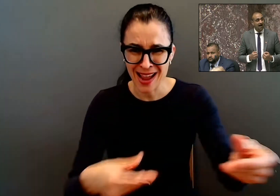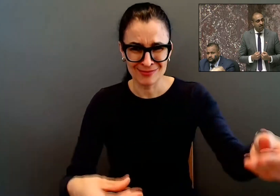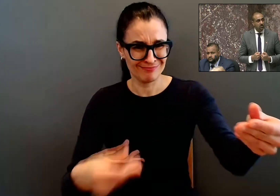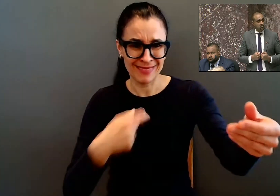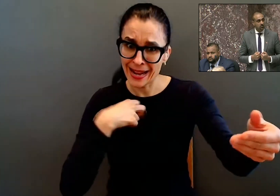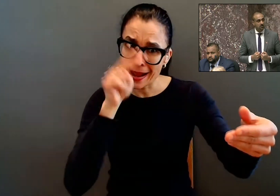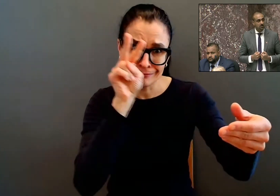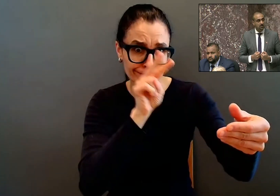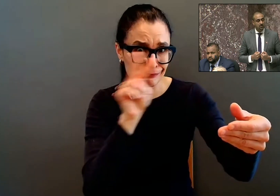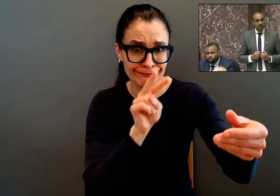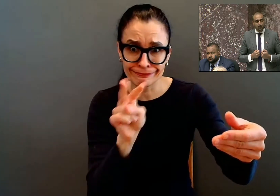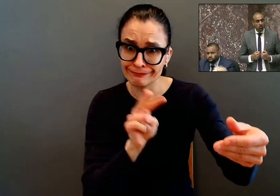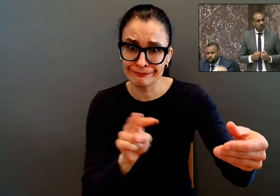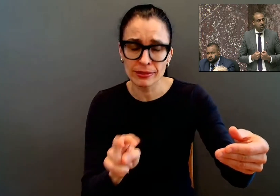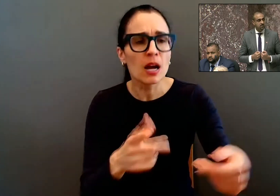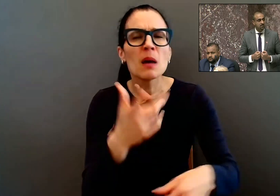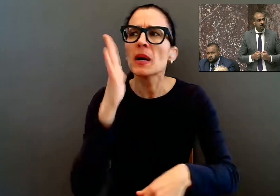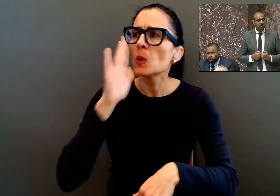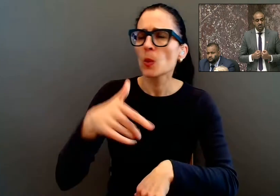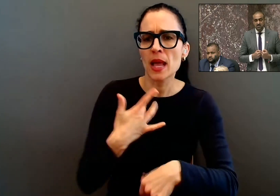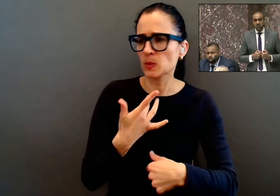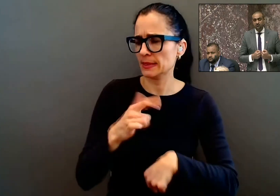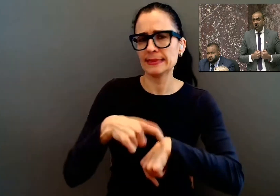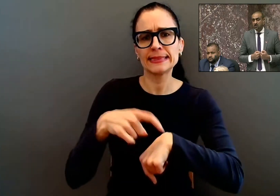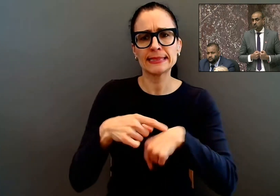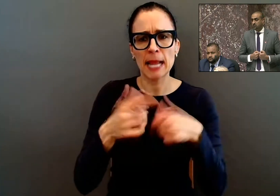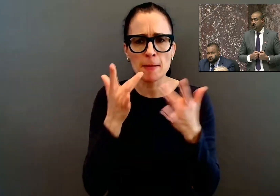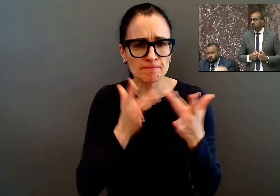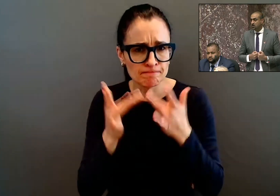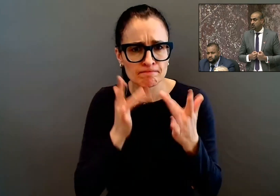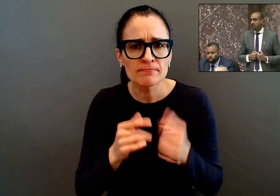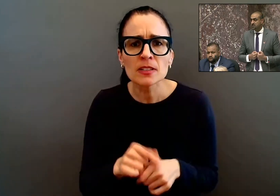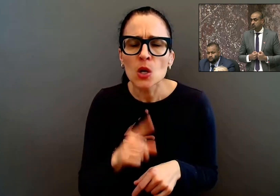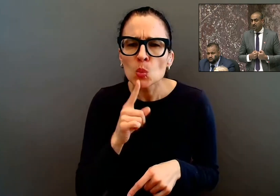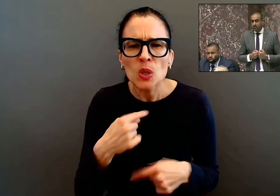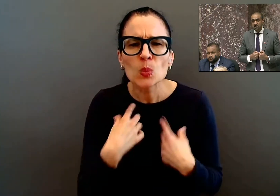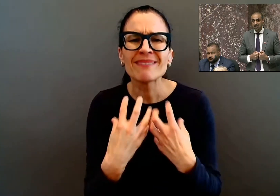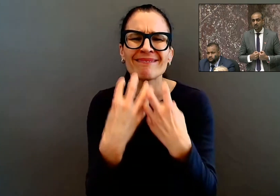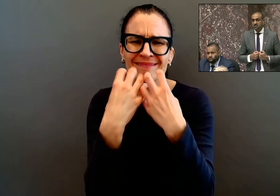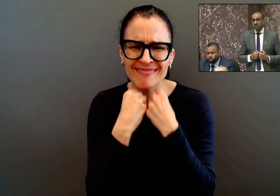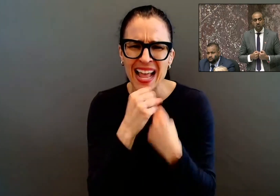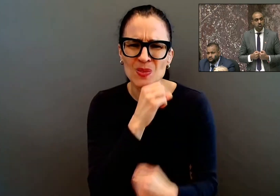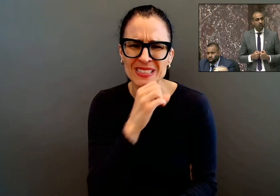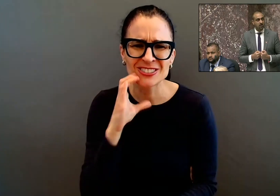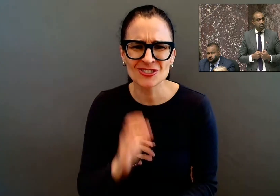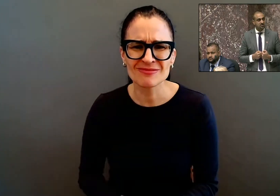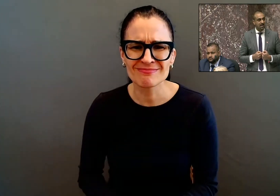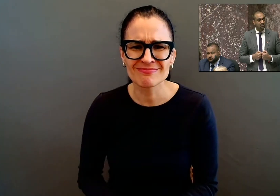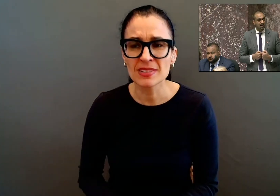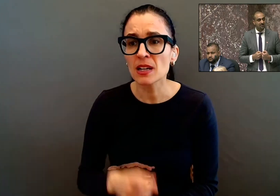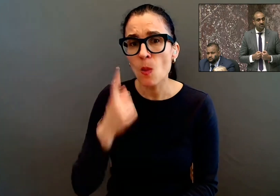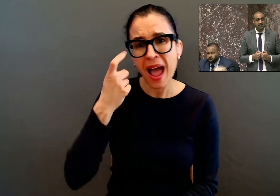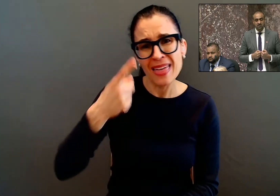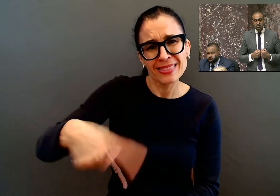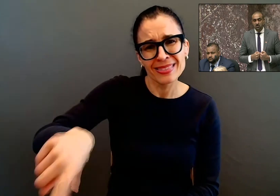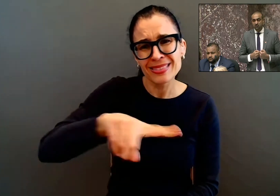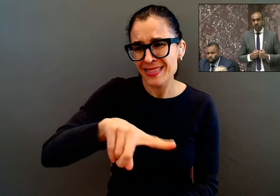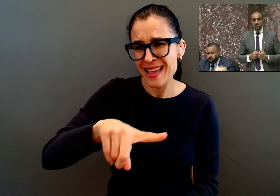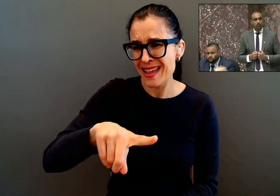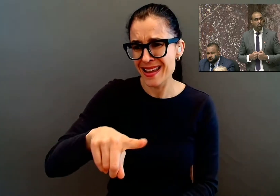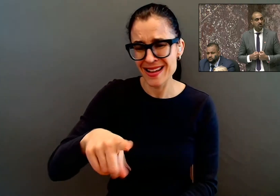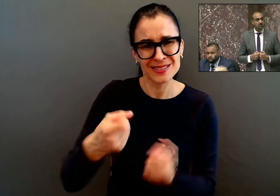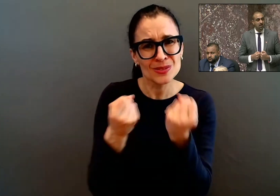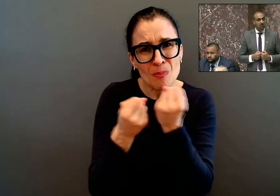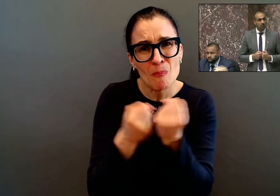we value the importance that our seniors have contributed to our province. We believe that seniors who have worked their entire lives deserve to